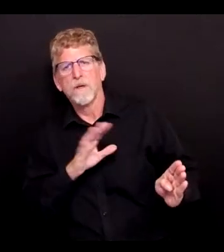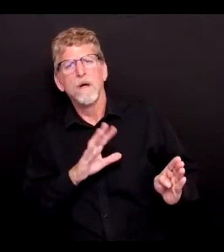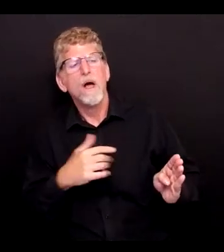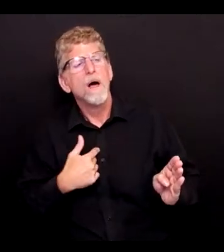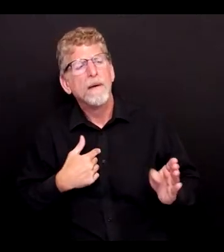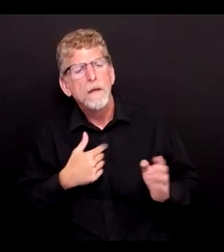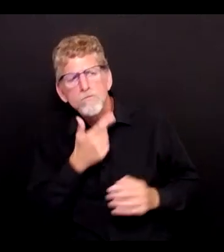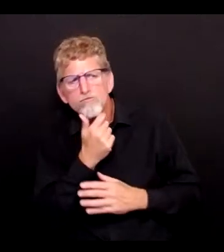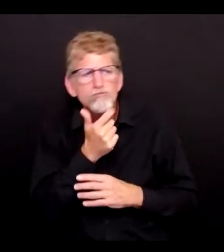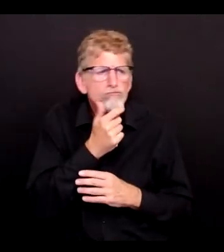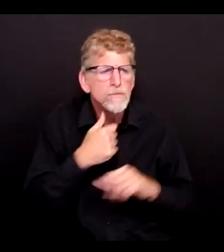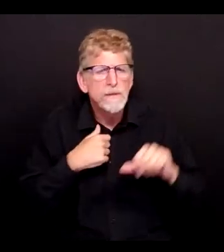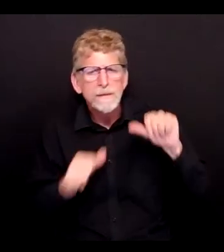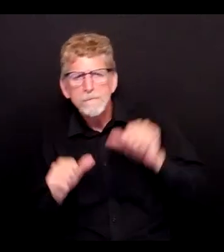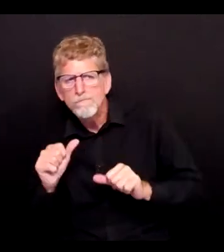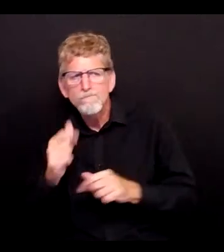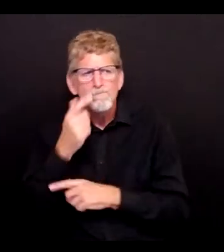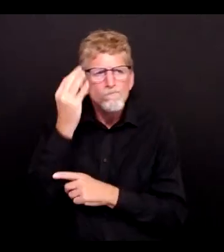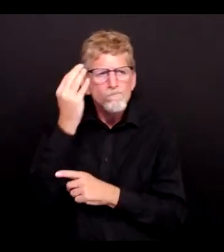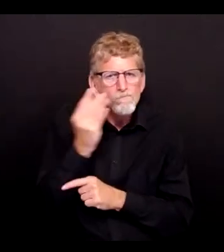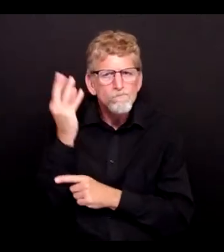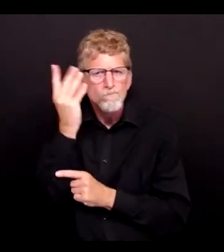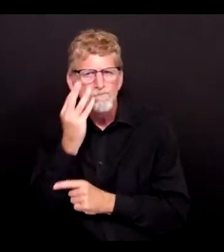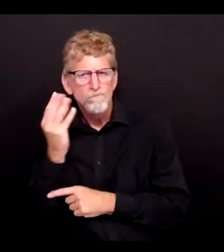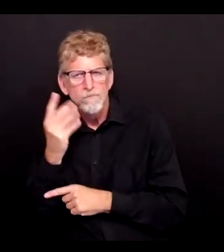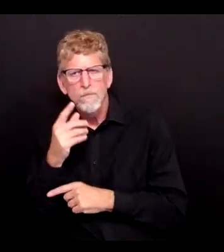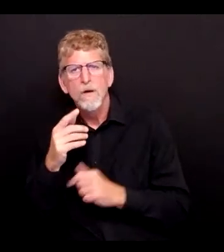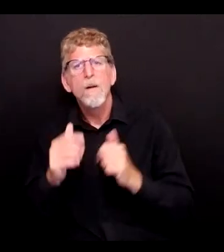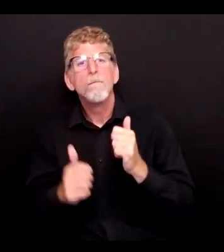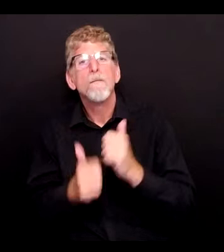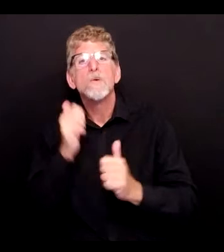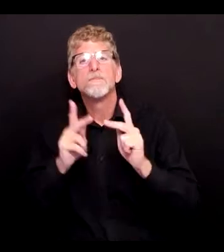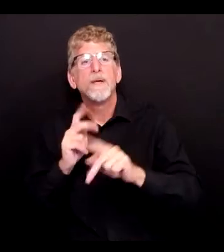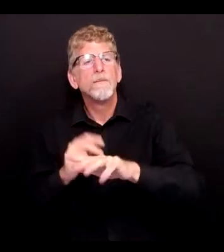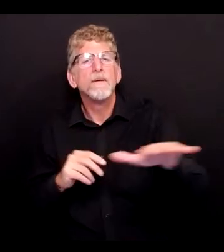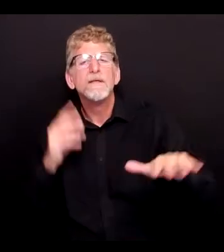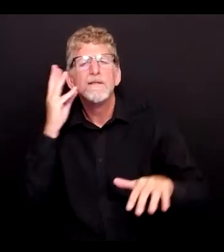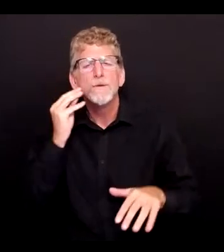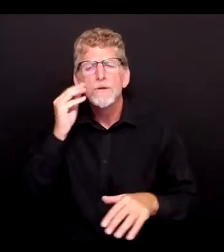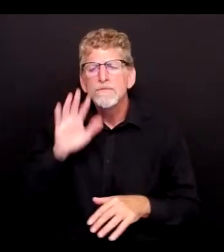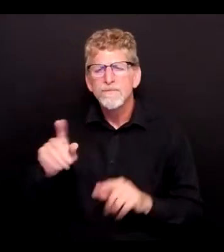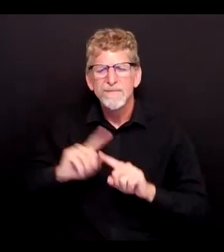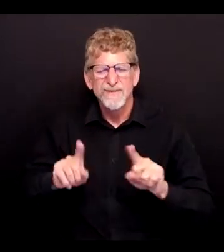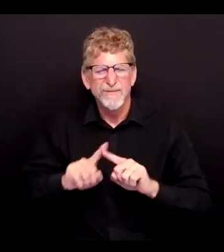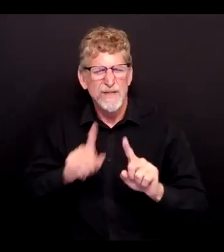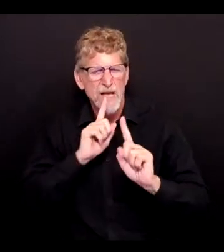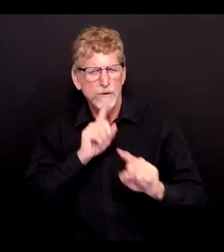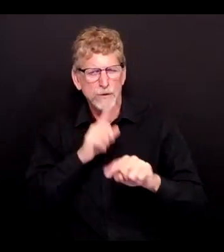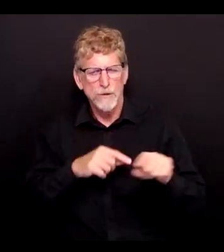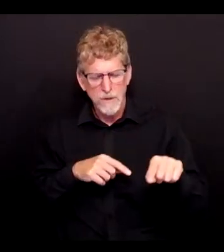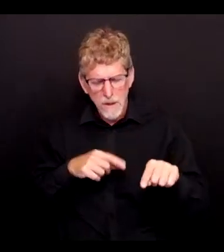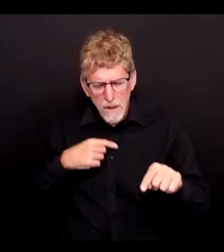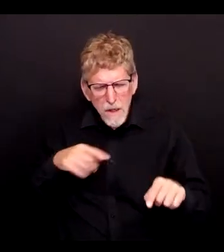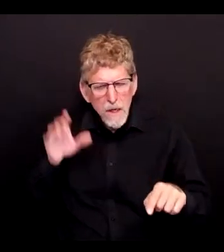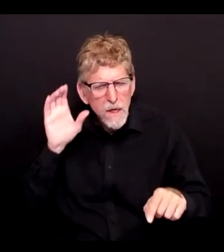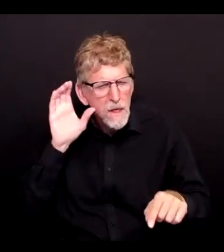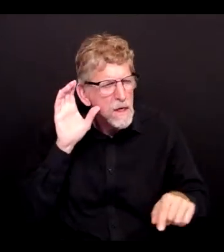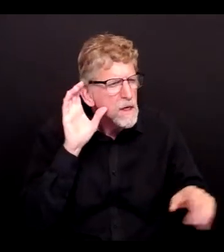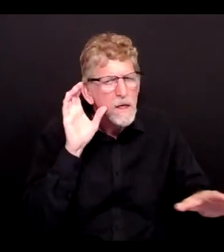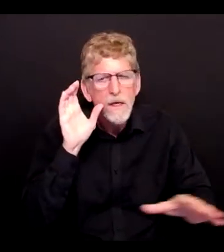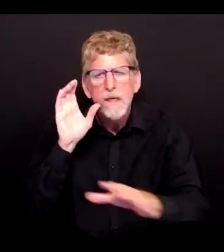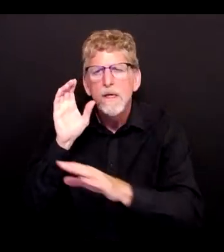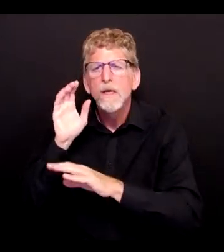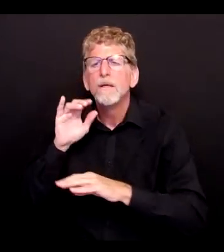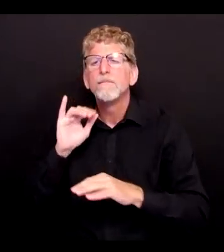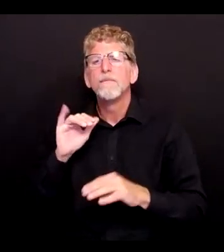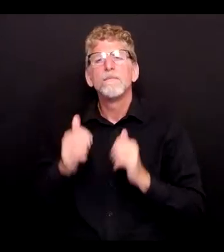the experiences of other people were, and we're hearing more and more that people want to hear messages about vaccine safety and